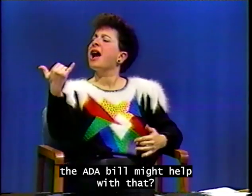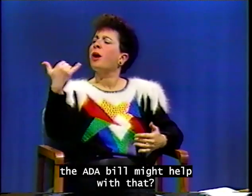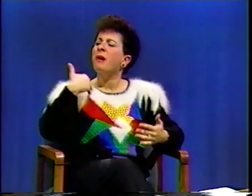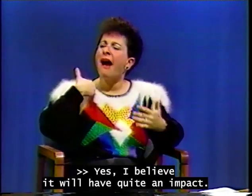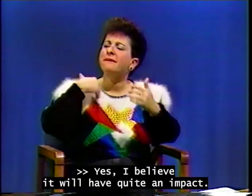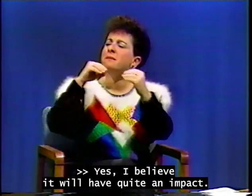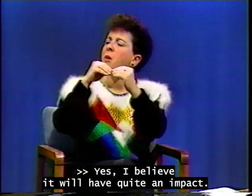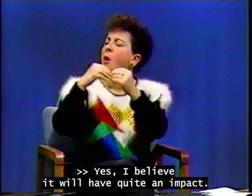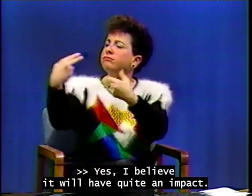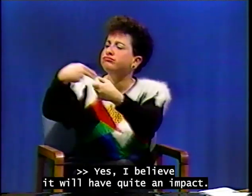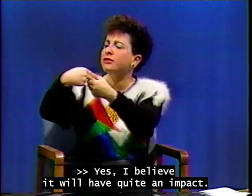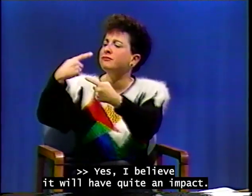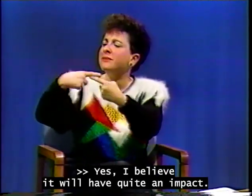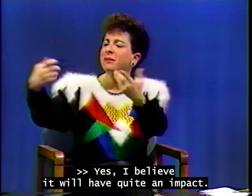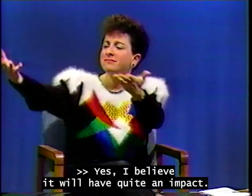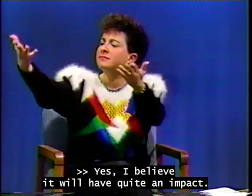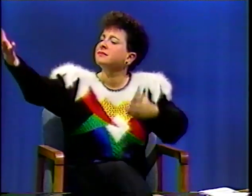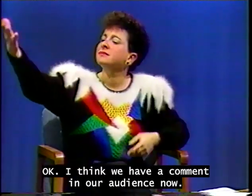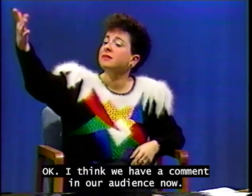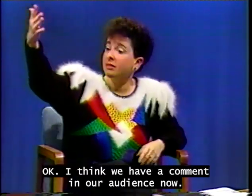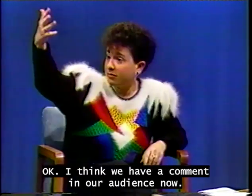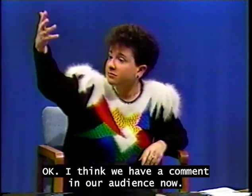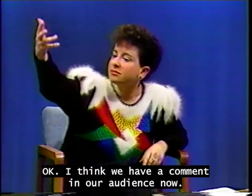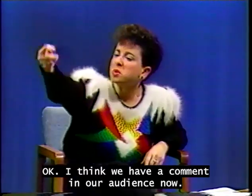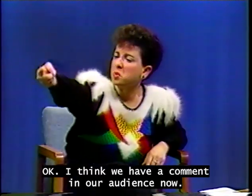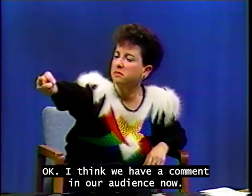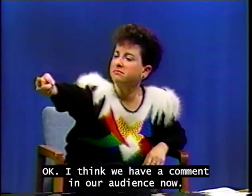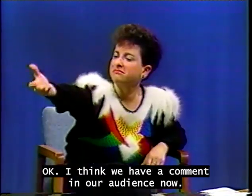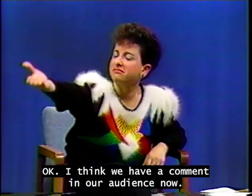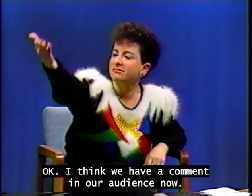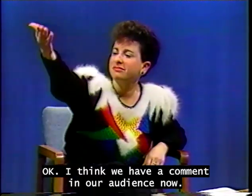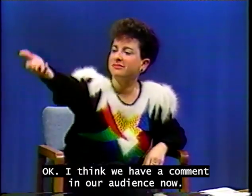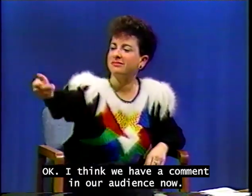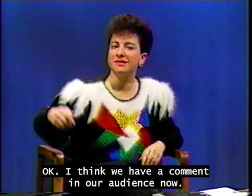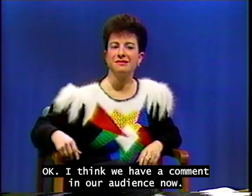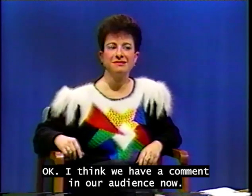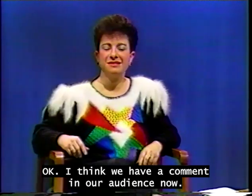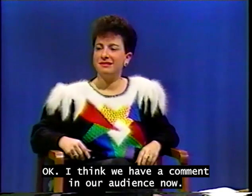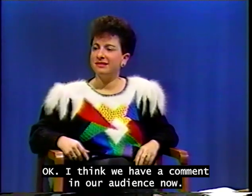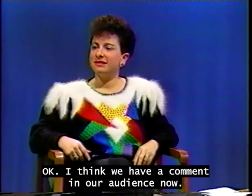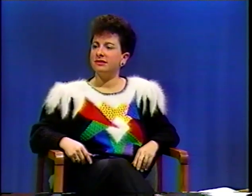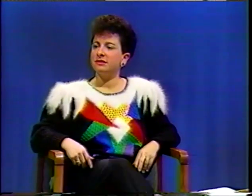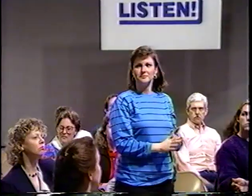with that? Yes, I believe it'll have quite an impact. Okay, I think we have a comment in our audience now.